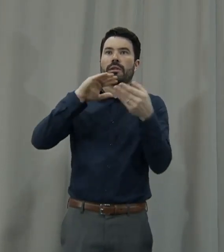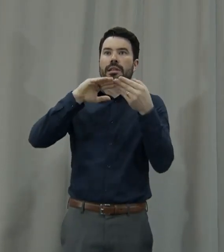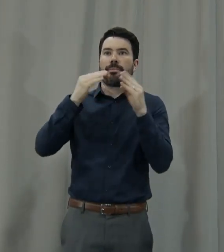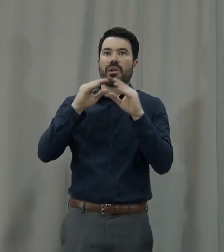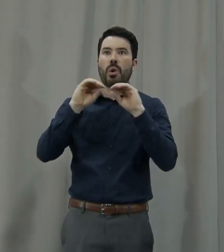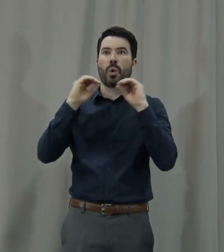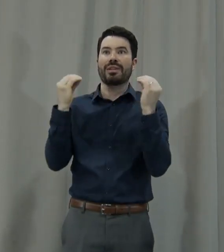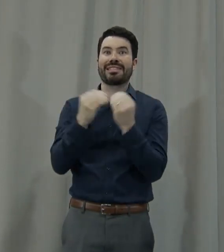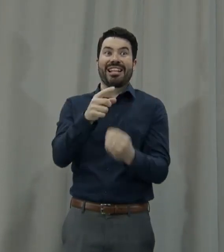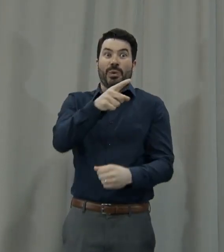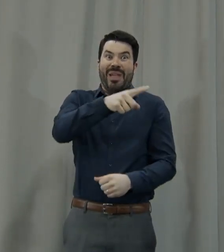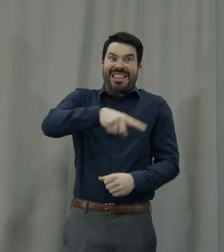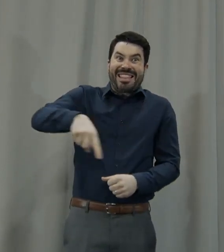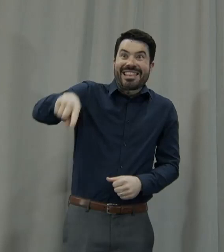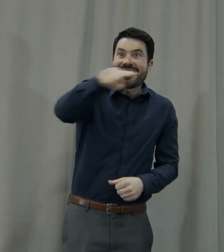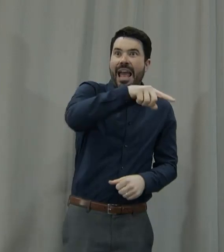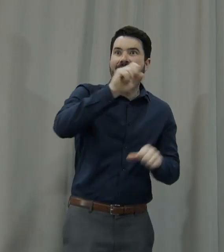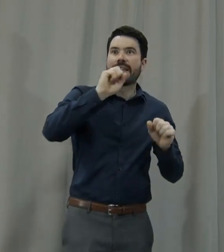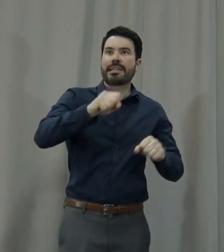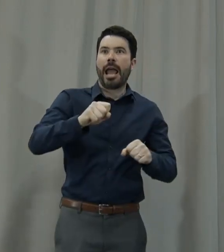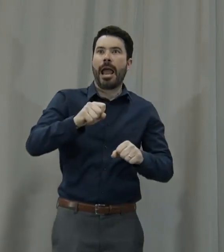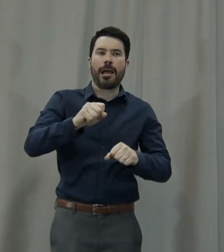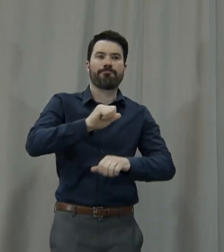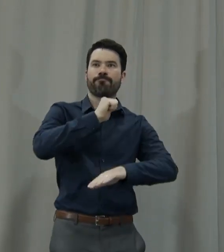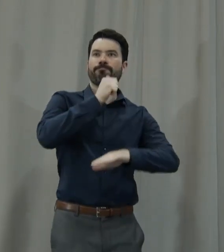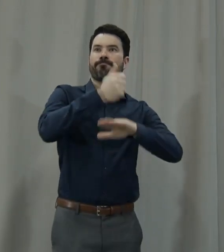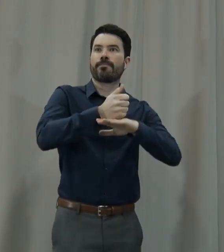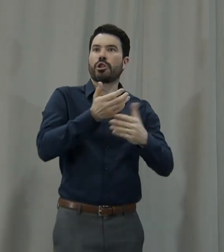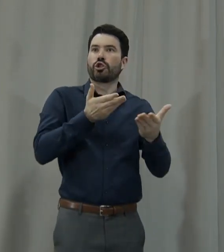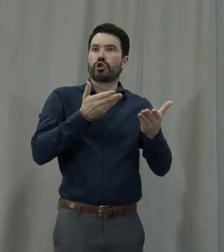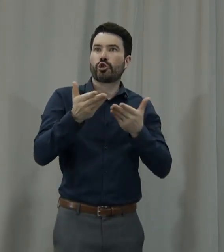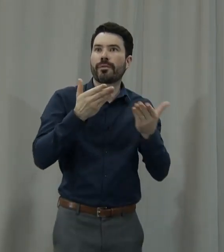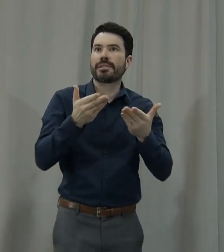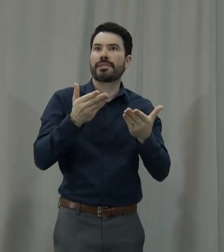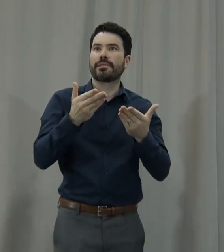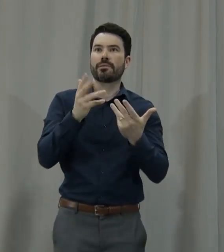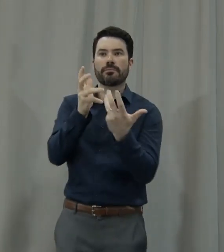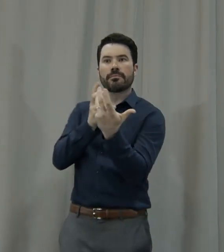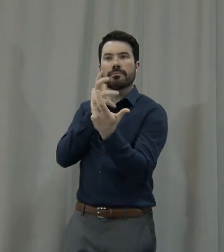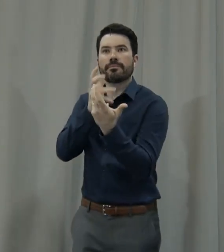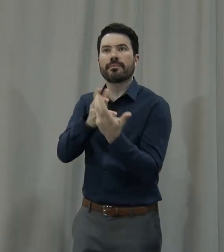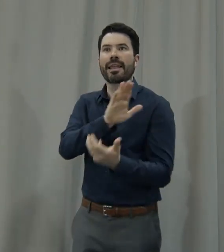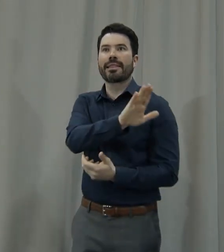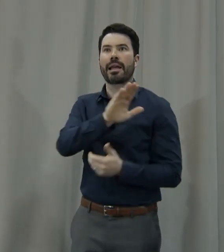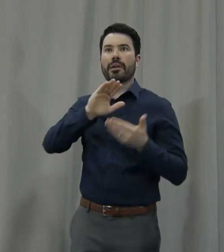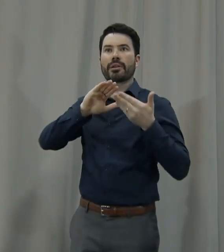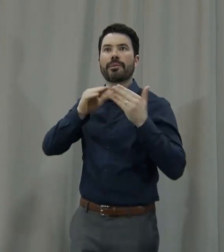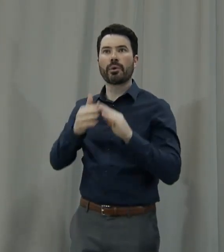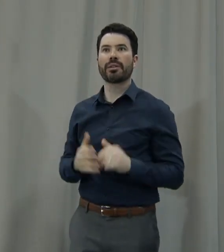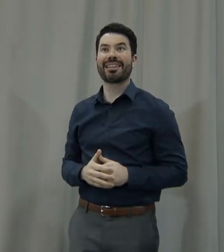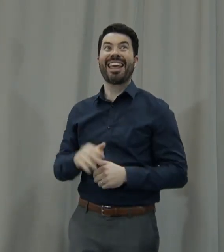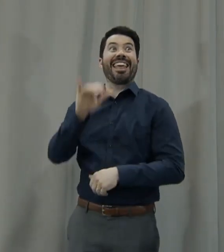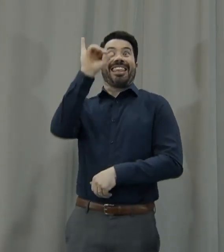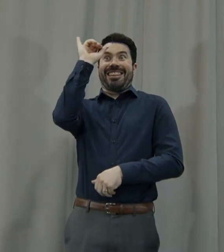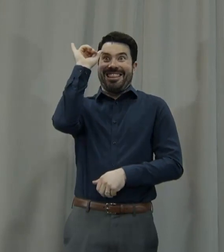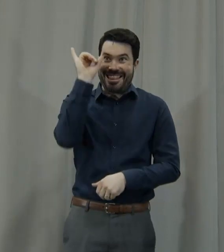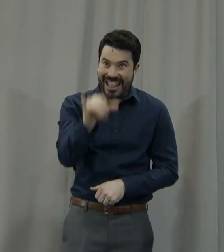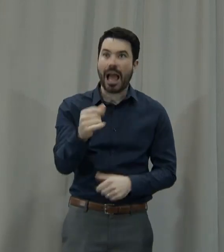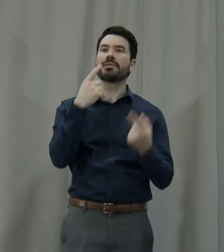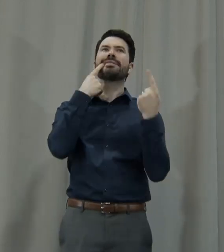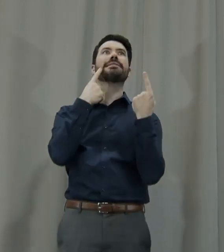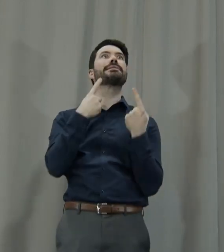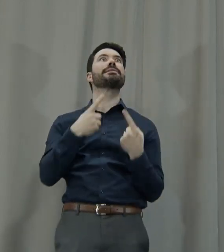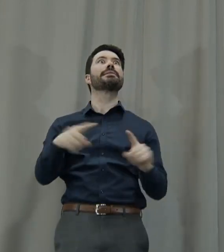could define the services and responses that were needed in their communities, and that's how we drove the closure of